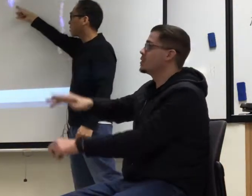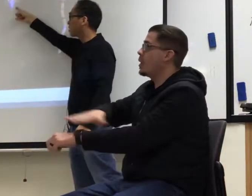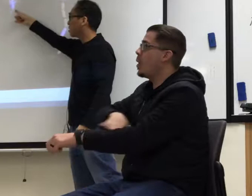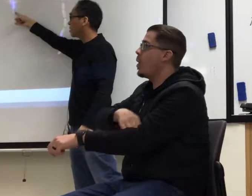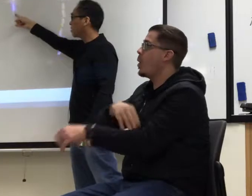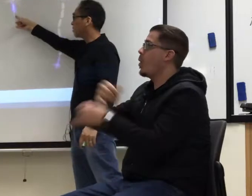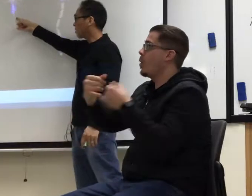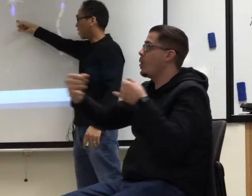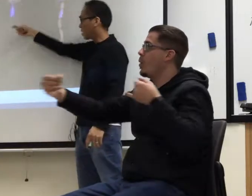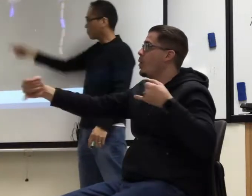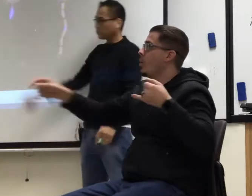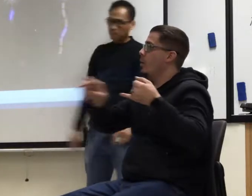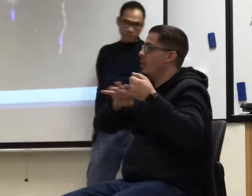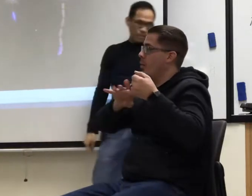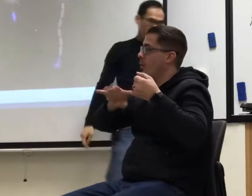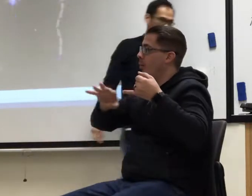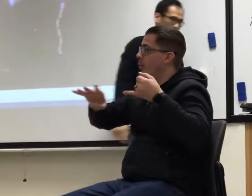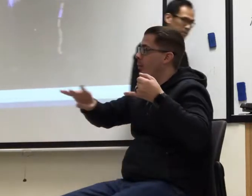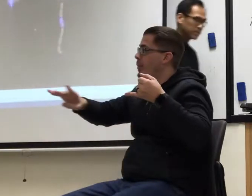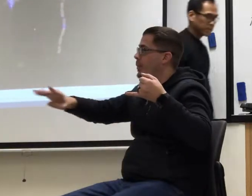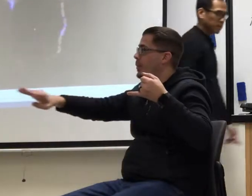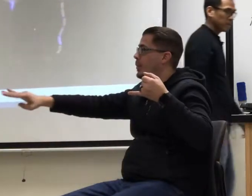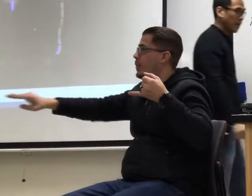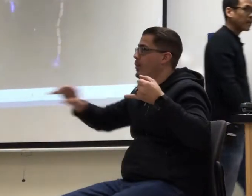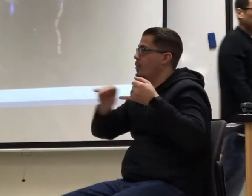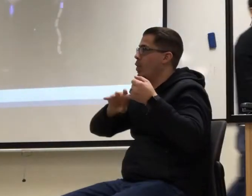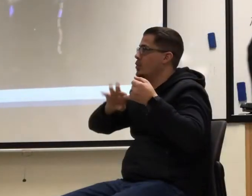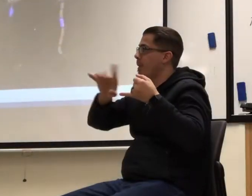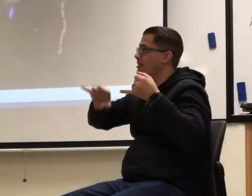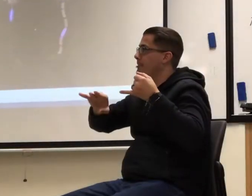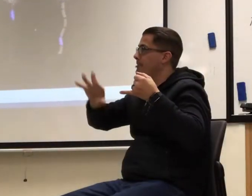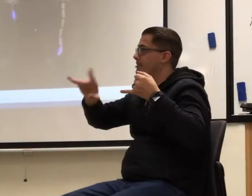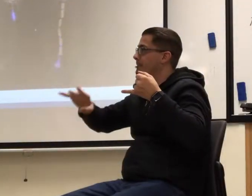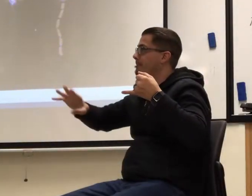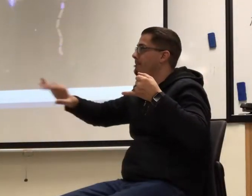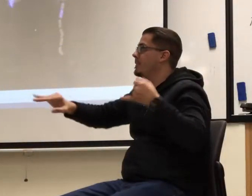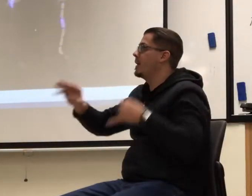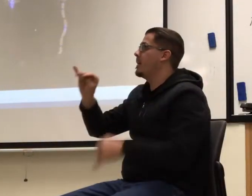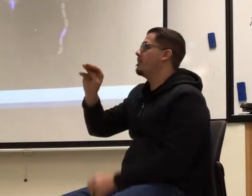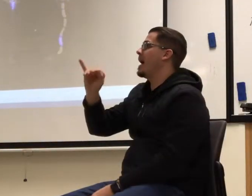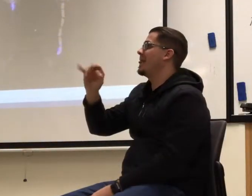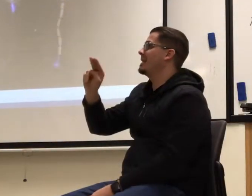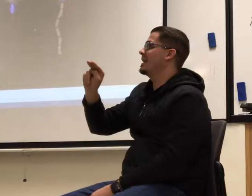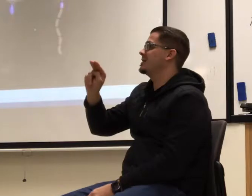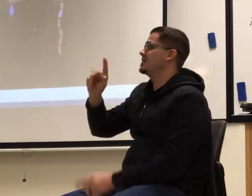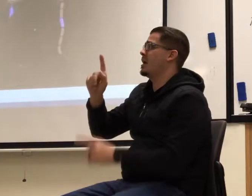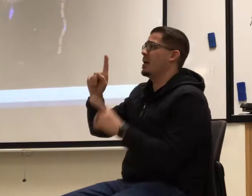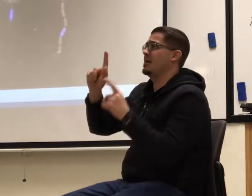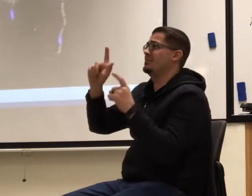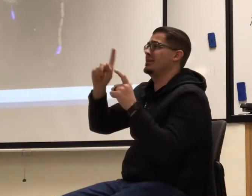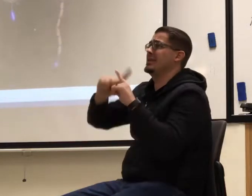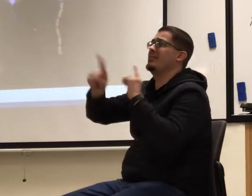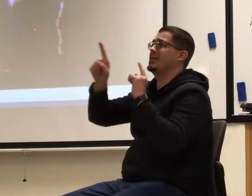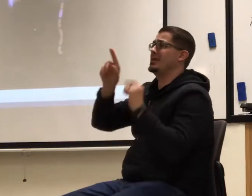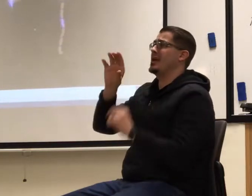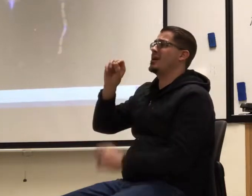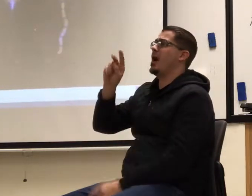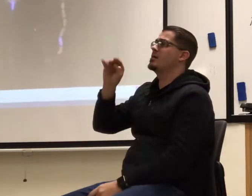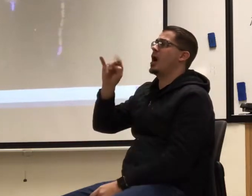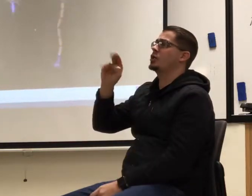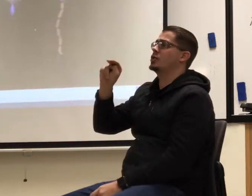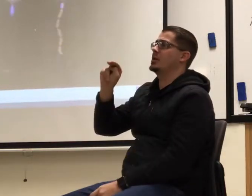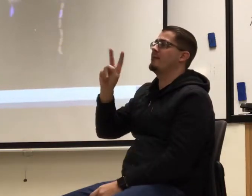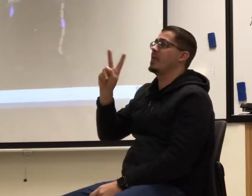started. Okay. Anyways, myelination makes a big difference in the conduction velocity, amongst the other things that